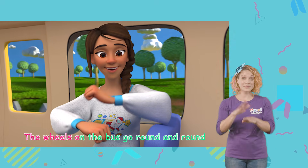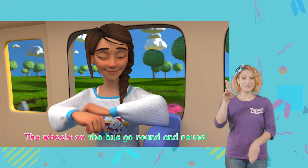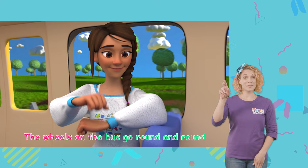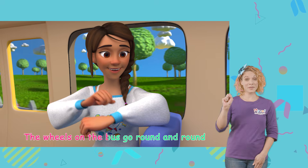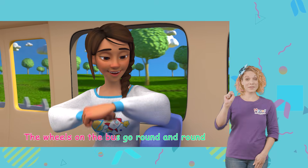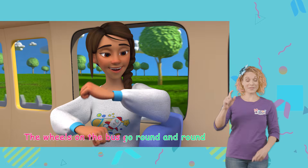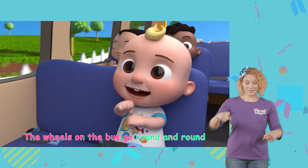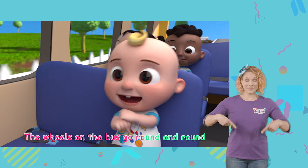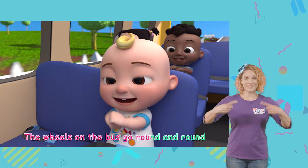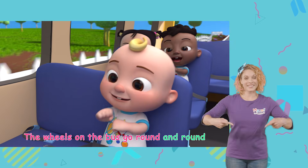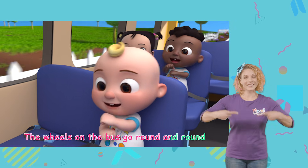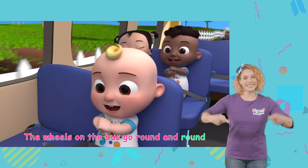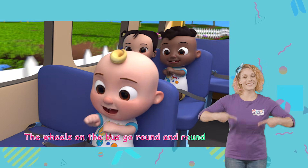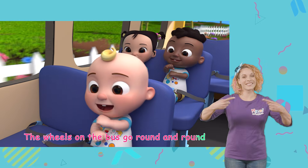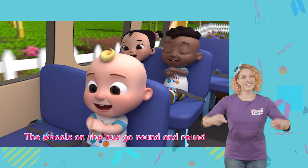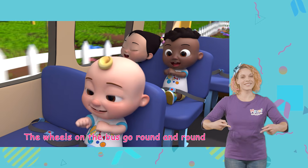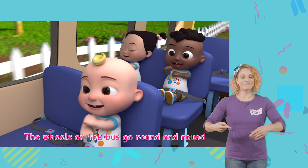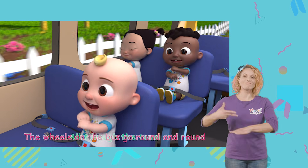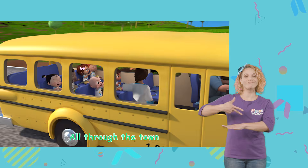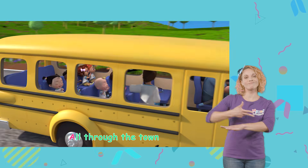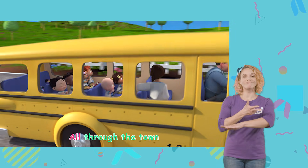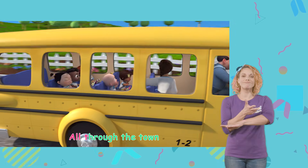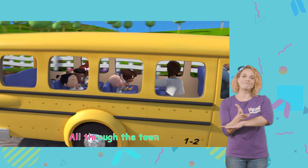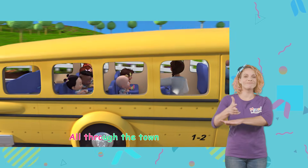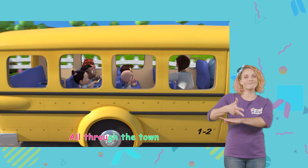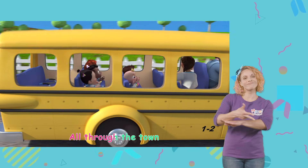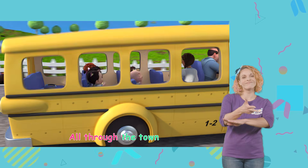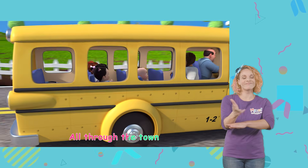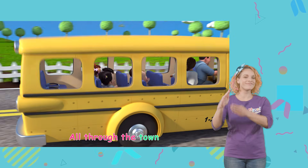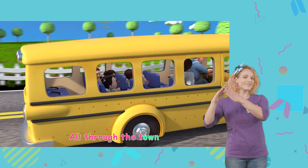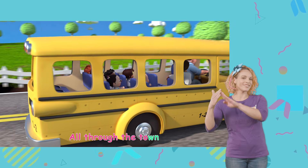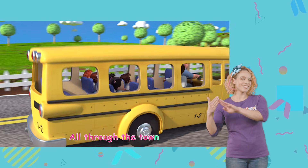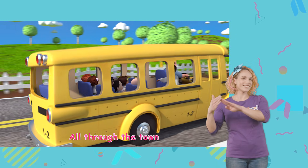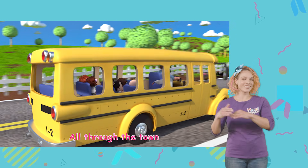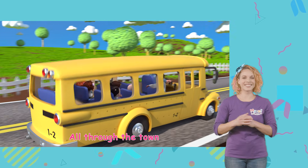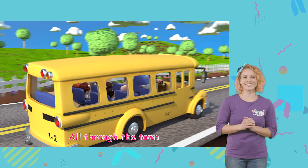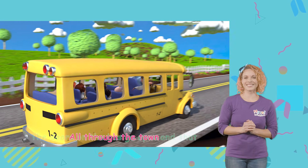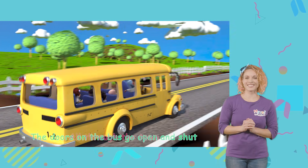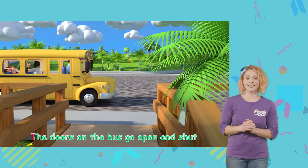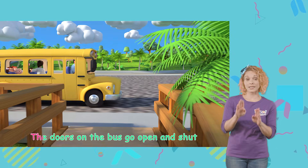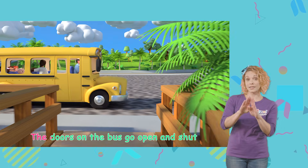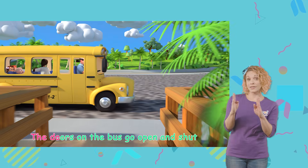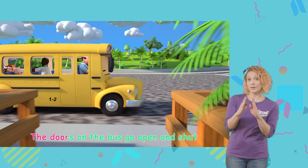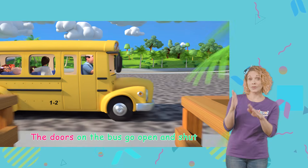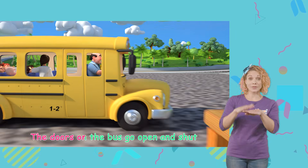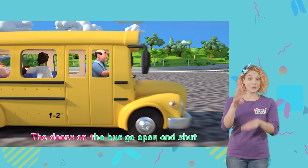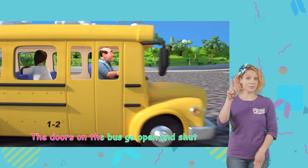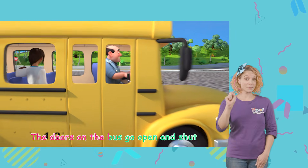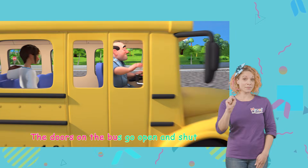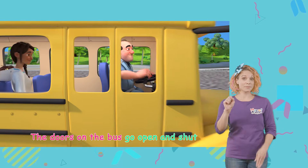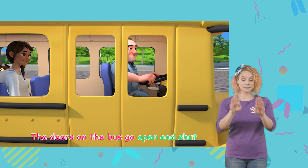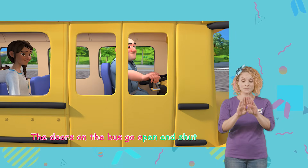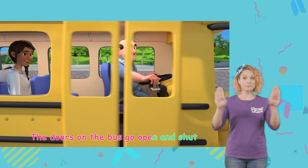wheels on the bus go round and round, all through the town. The doors on